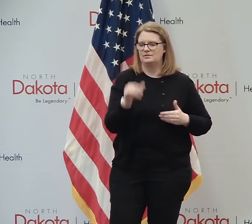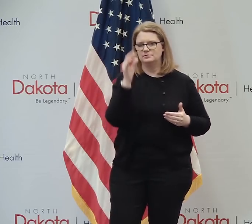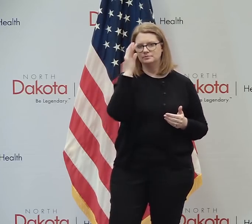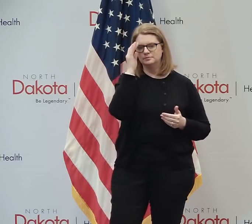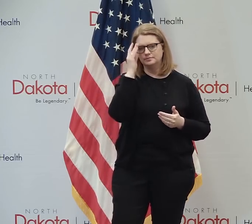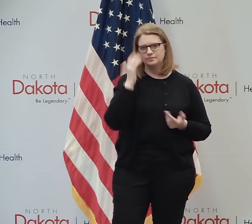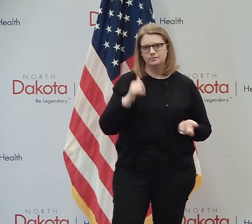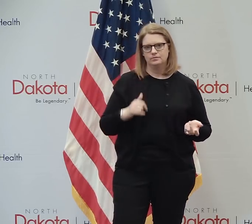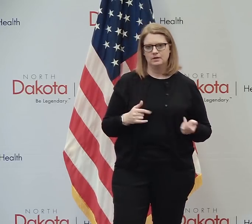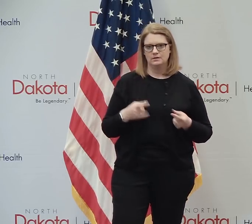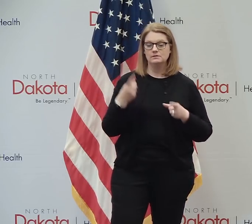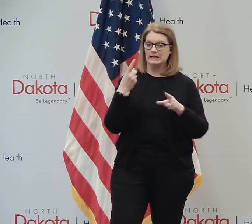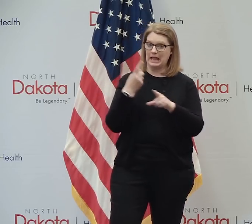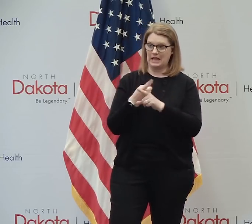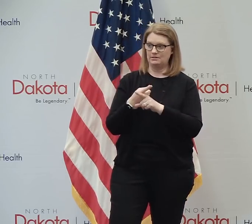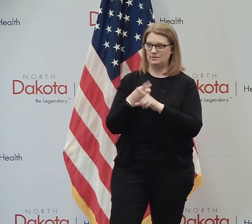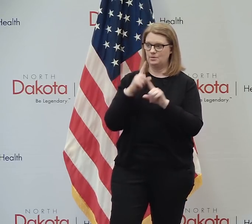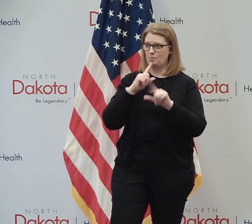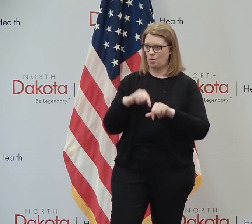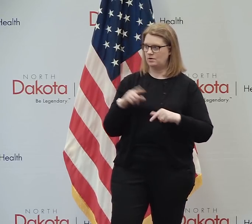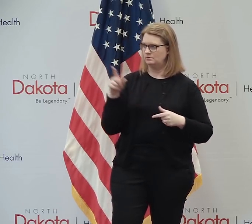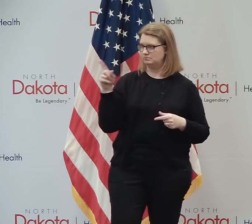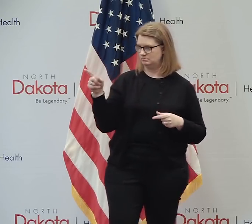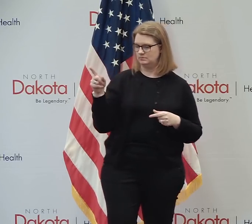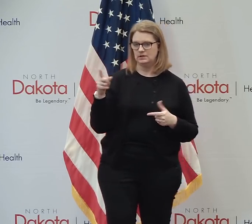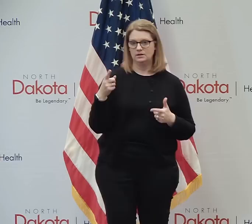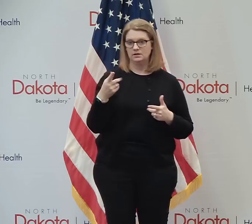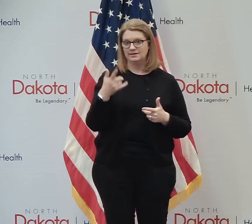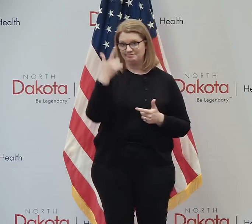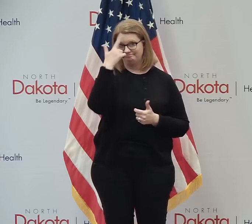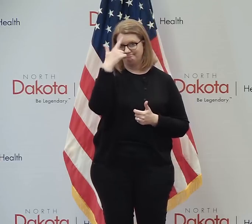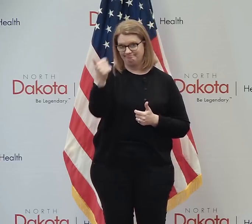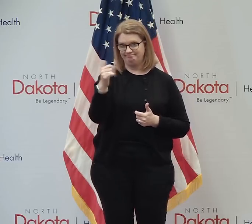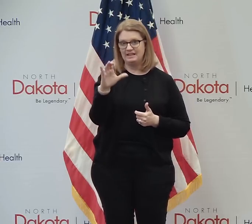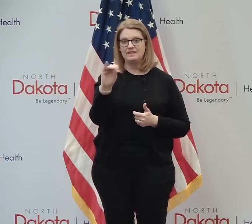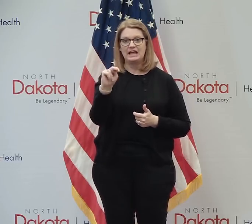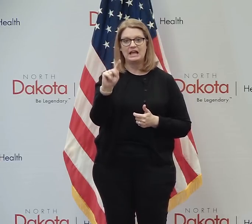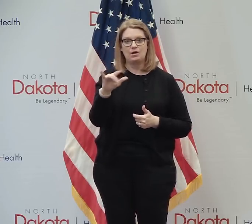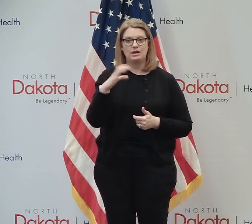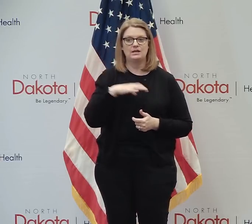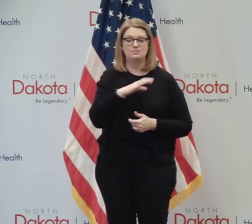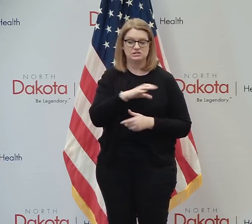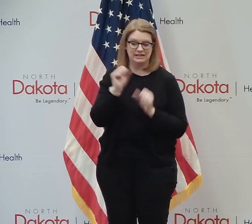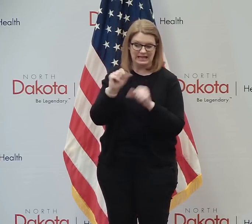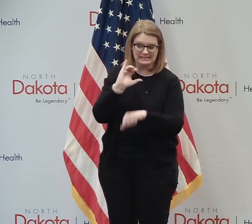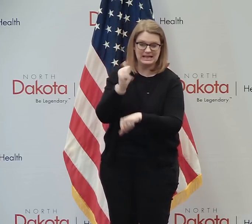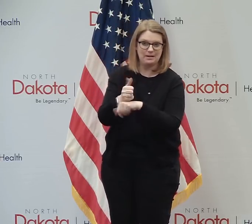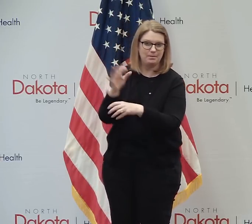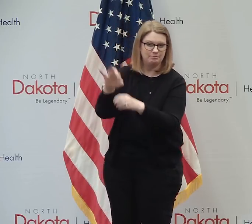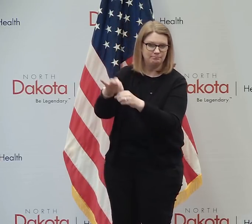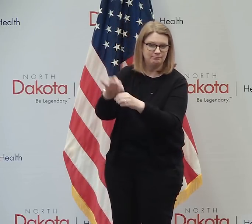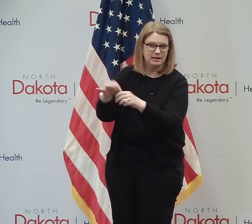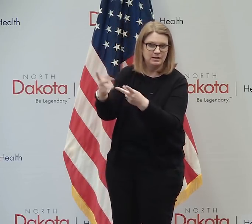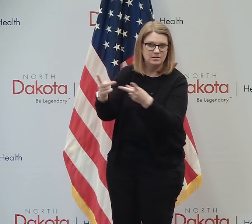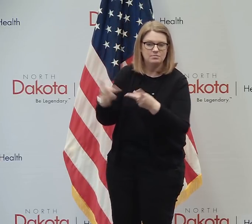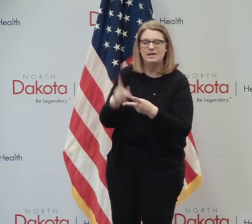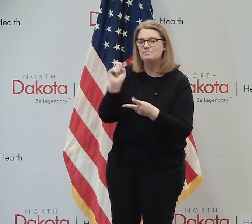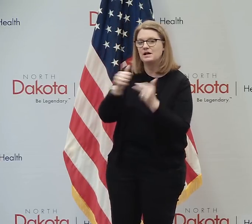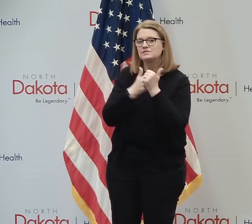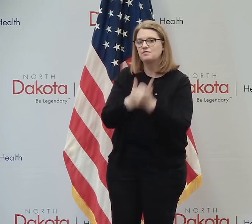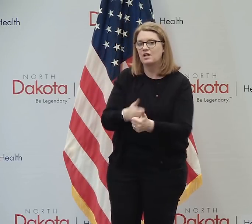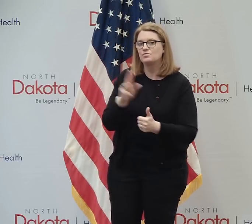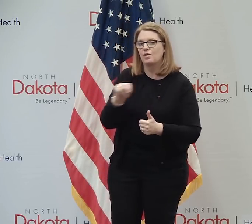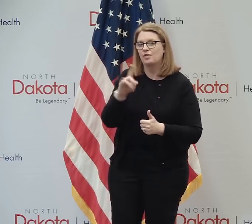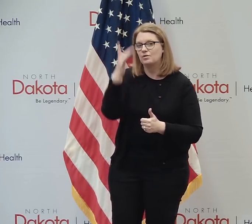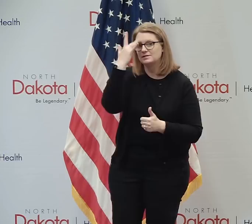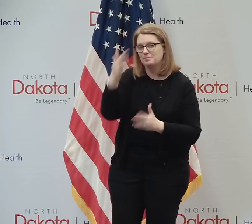is accurately reported here that it is up to the county commission. They can have a polling place. They've got to follow the North Dakota SMART guidelines, and